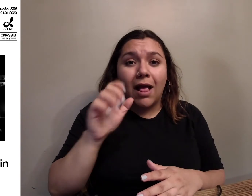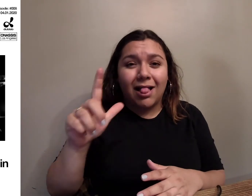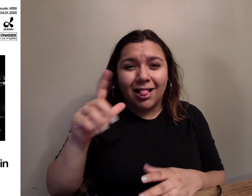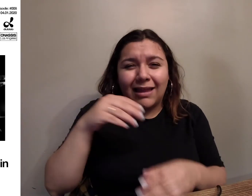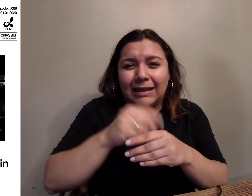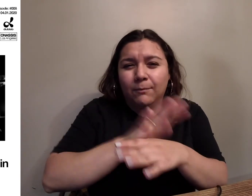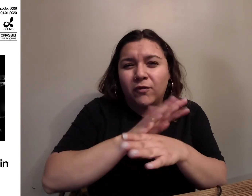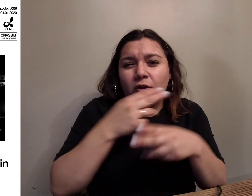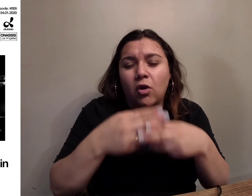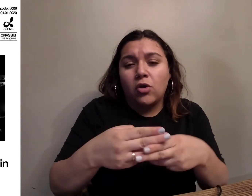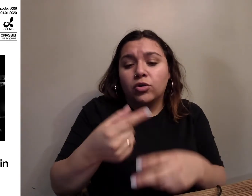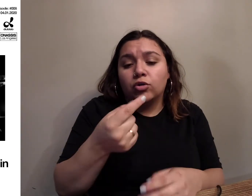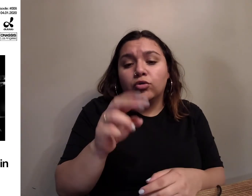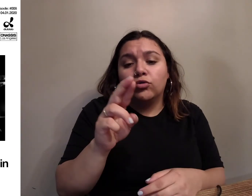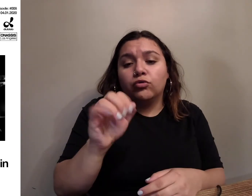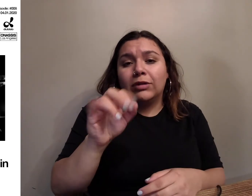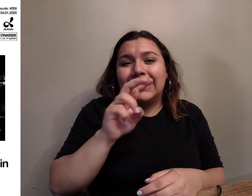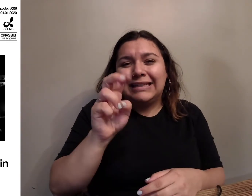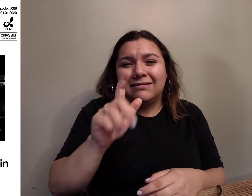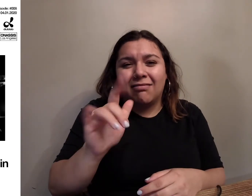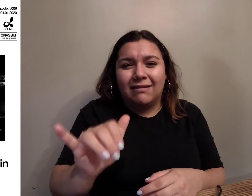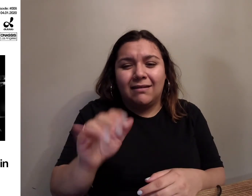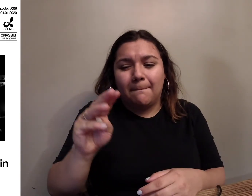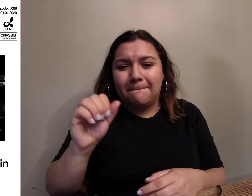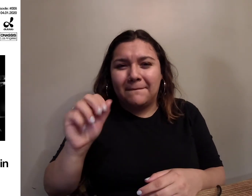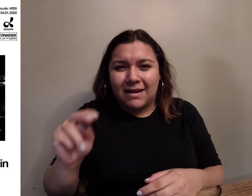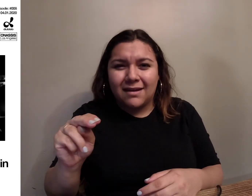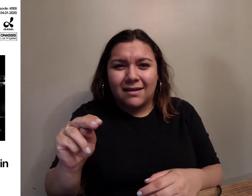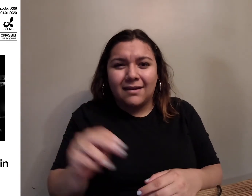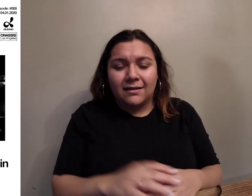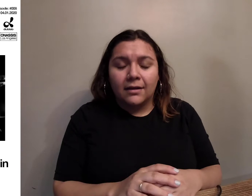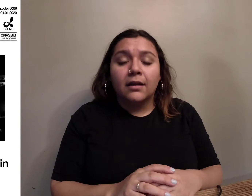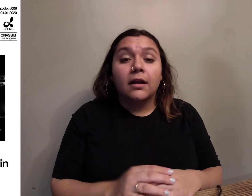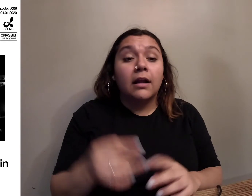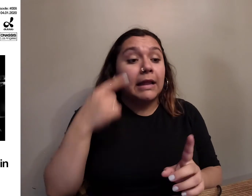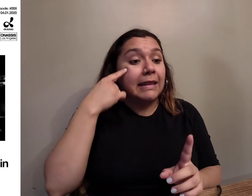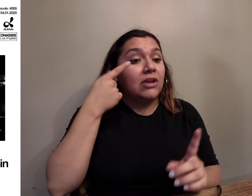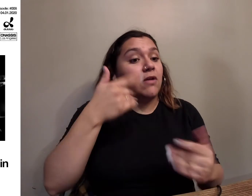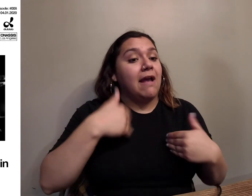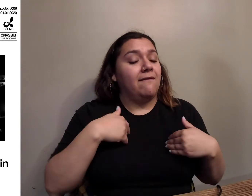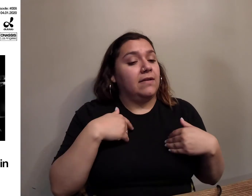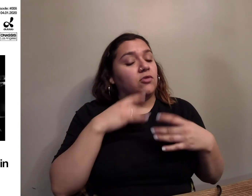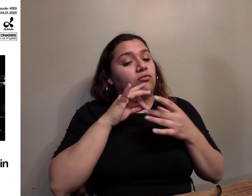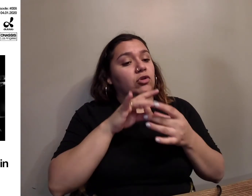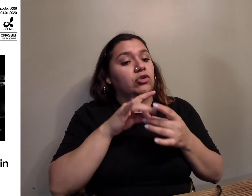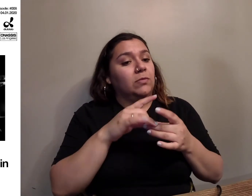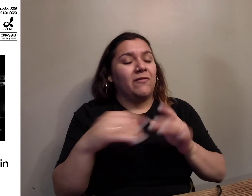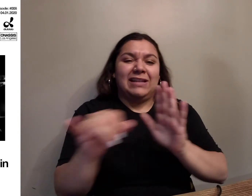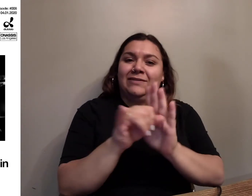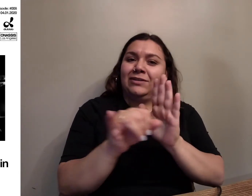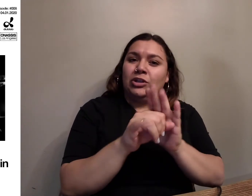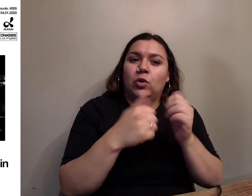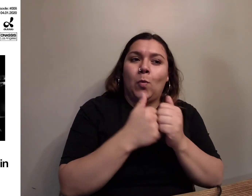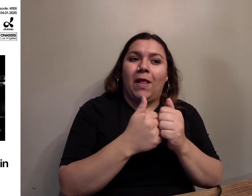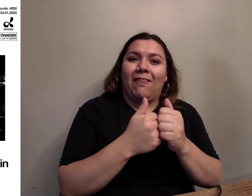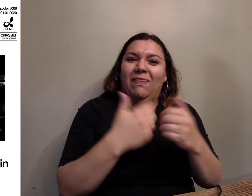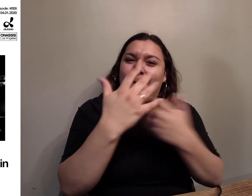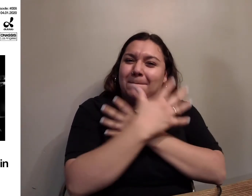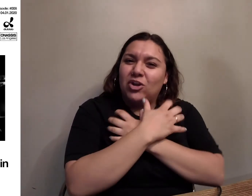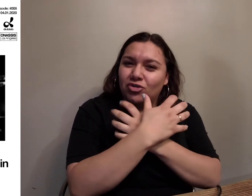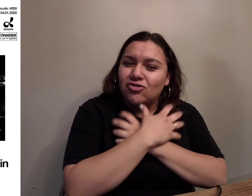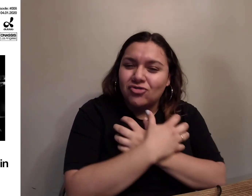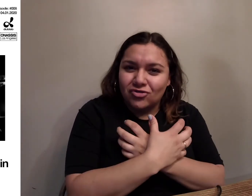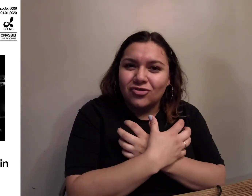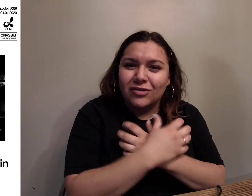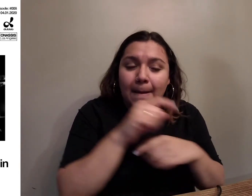And Timothy Treadwell believed that he was having some kind of relation of identification with the bears